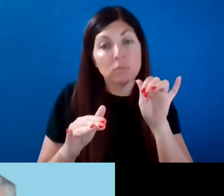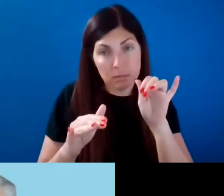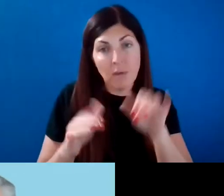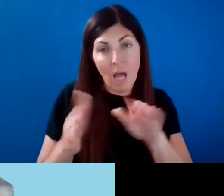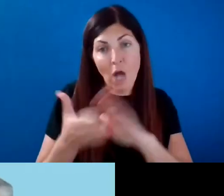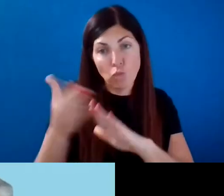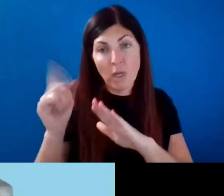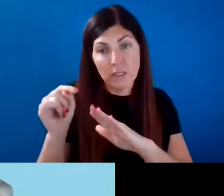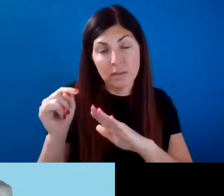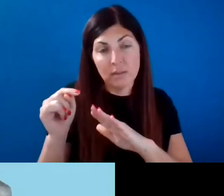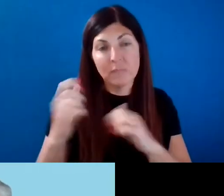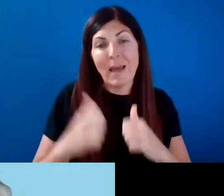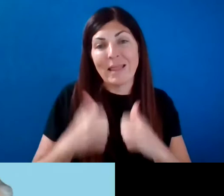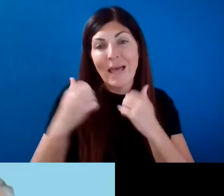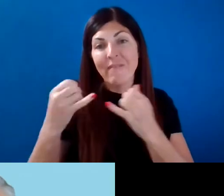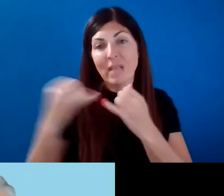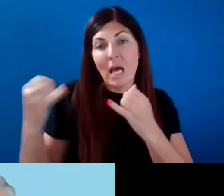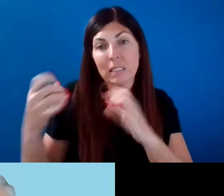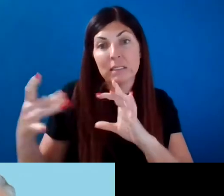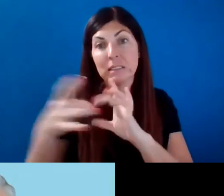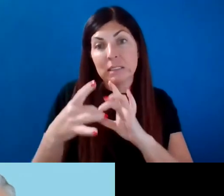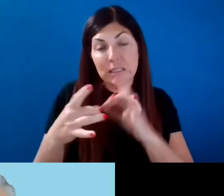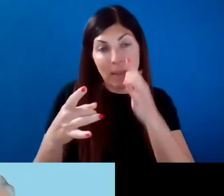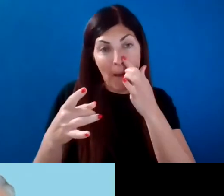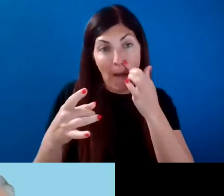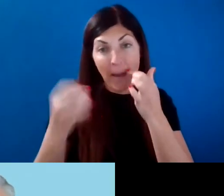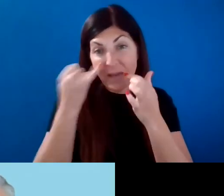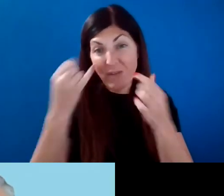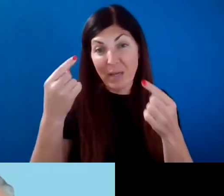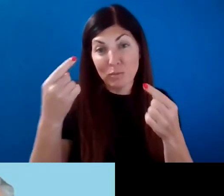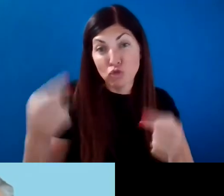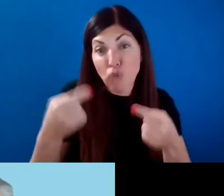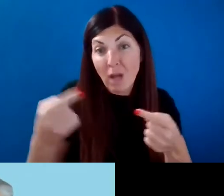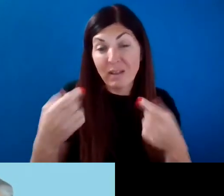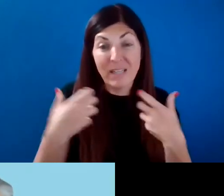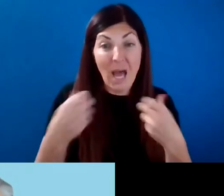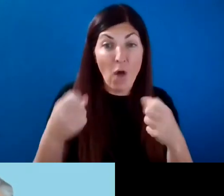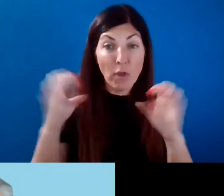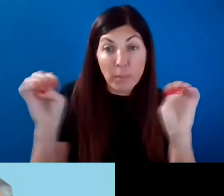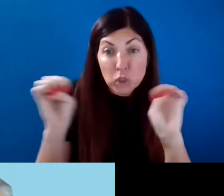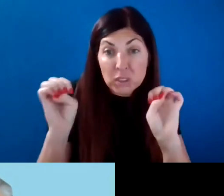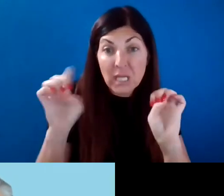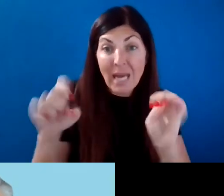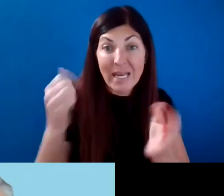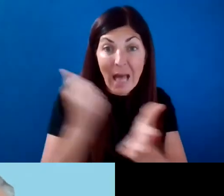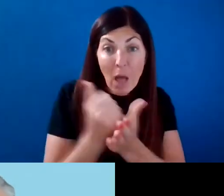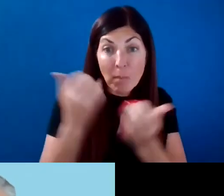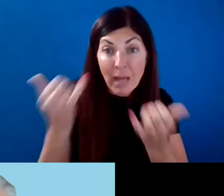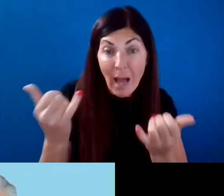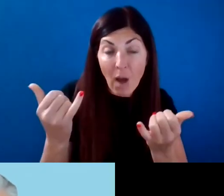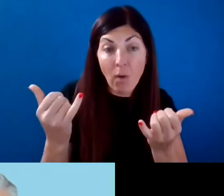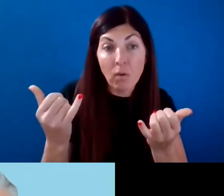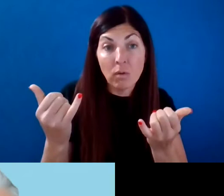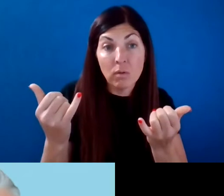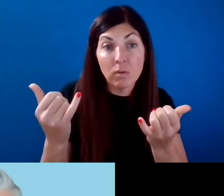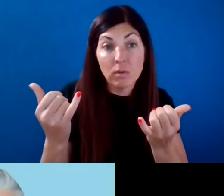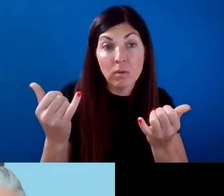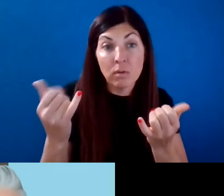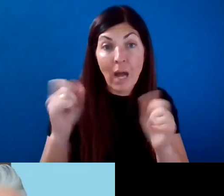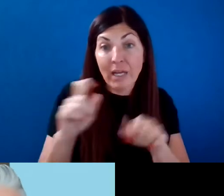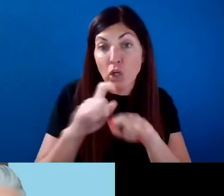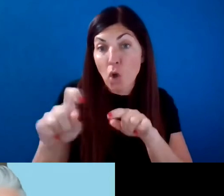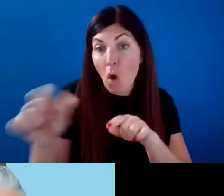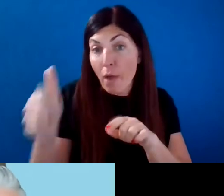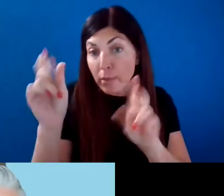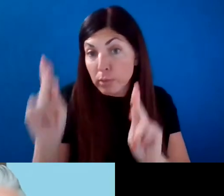my lifeline when I am struggling and having a health emergency that, like, I need help right now, that enables me to call other people